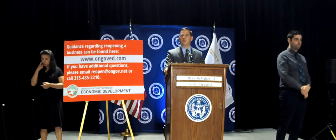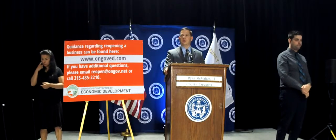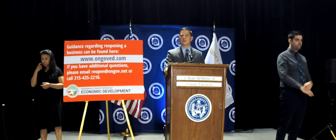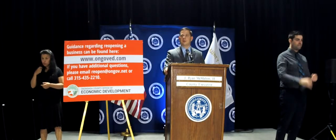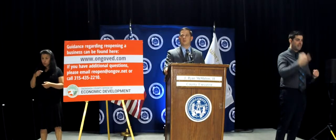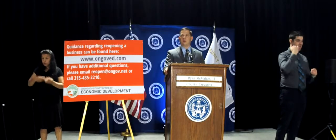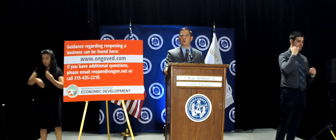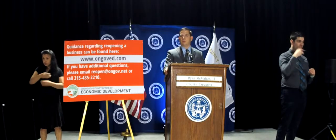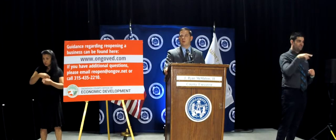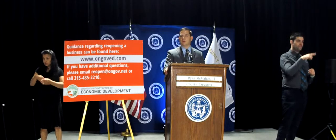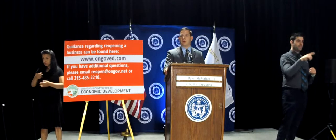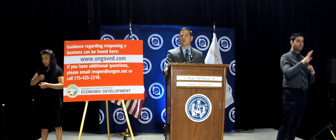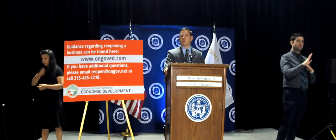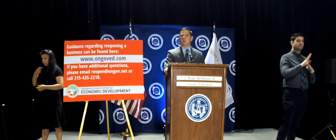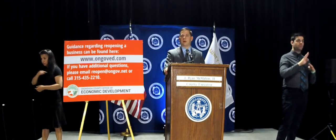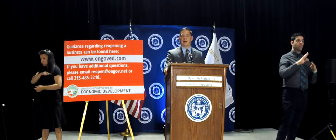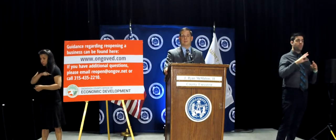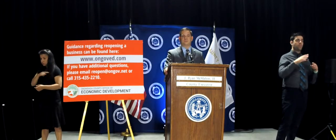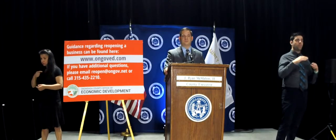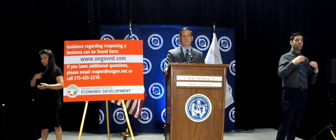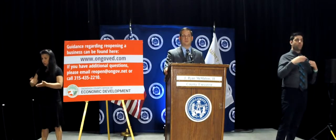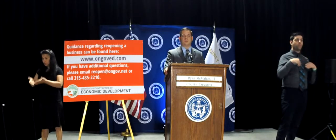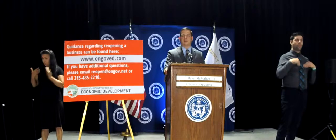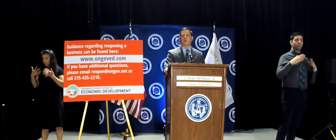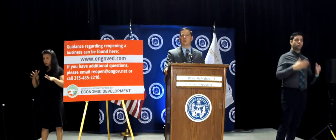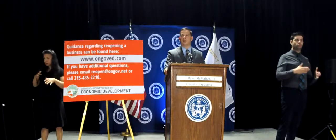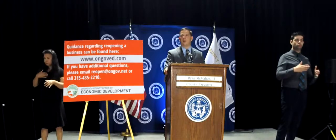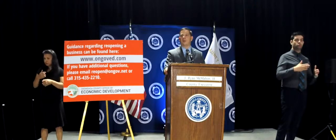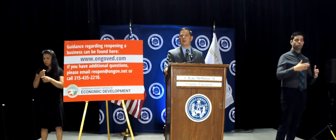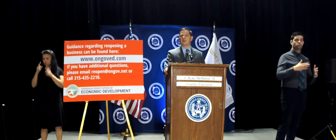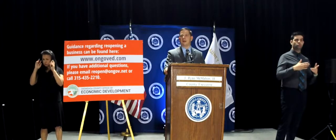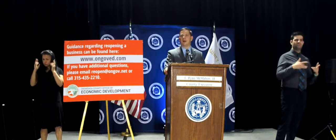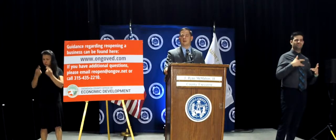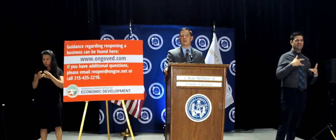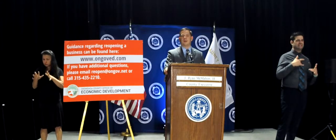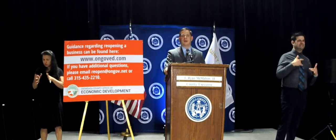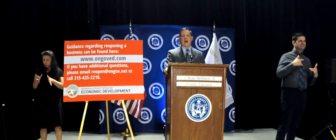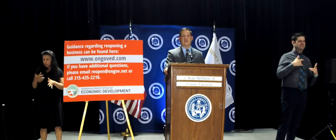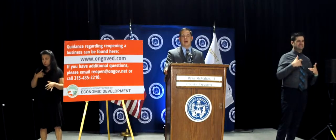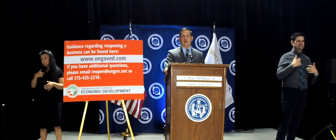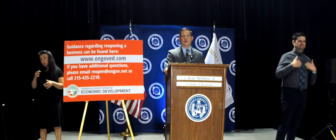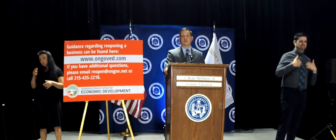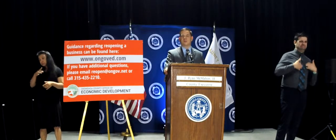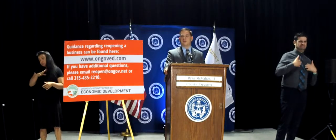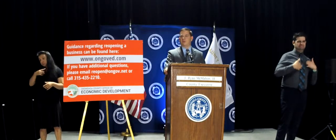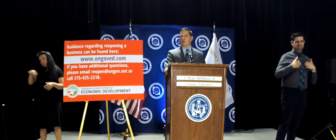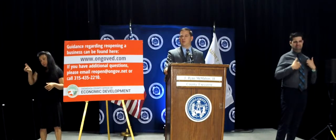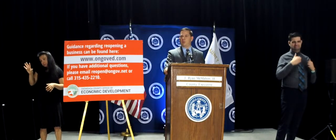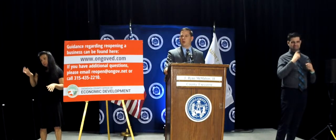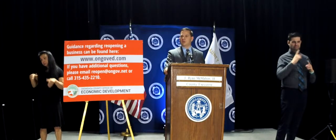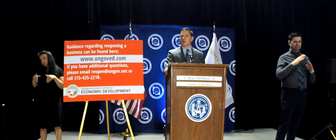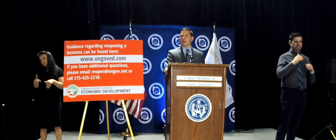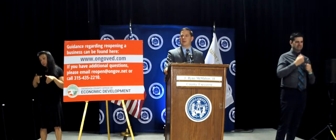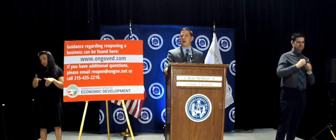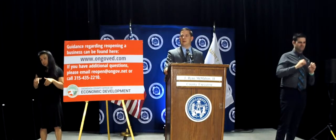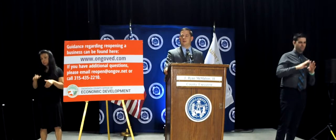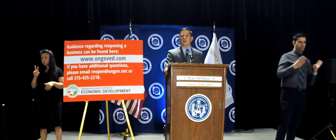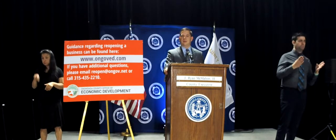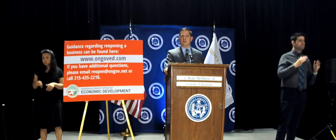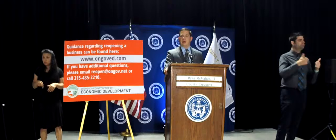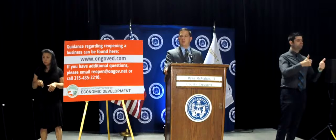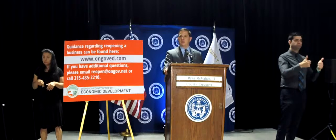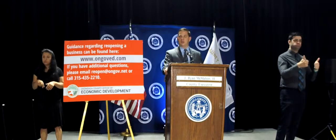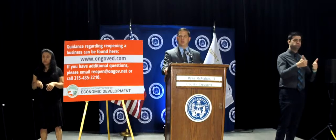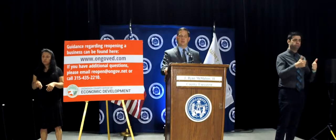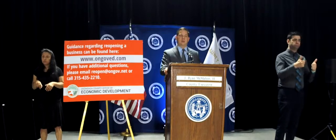can do it in a safe way, you're being responsible by not doing it at all then. I have not heard specifically from a restaurant that